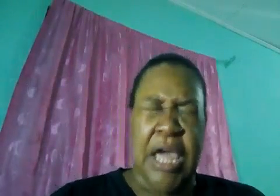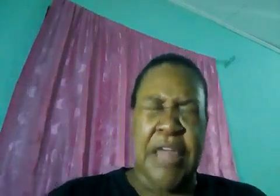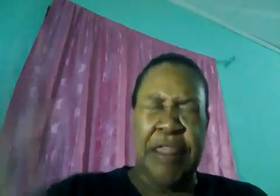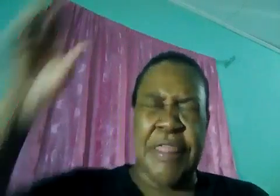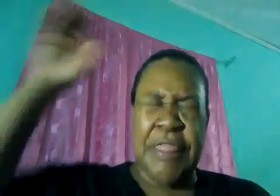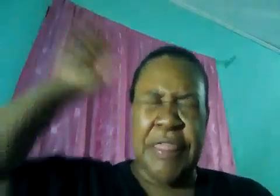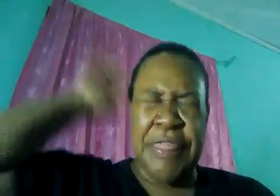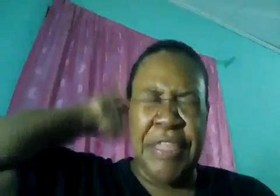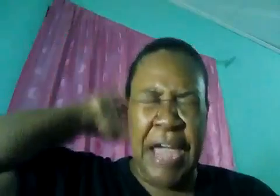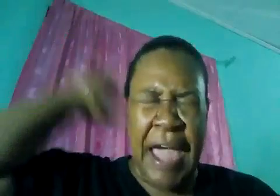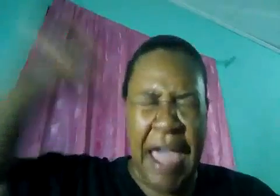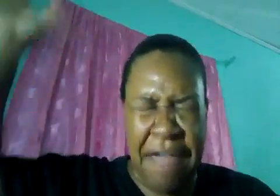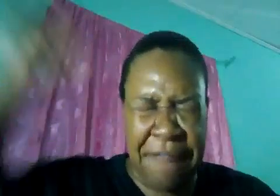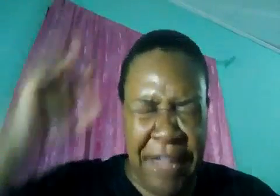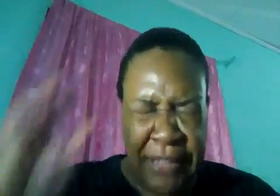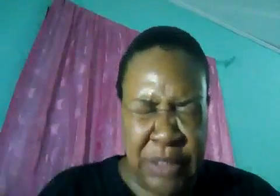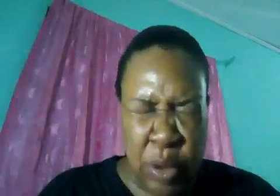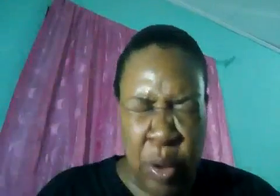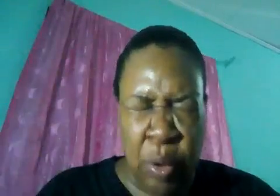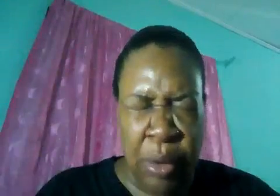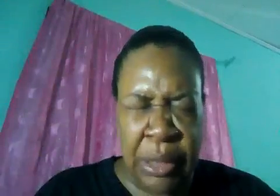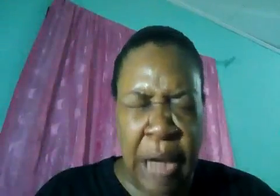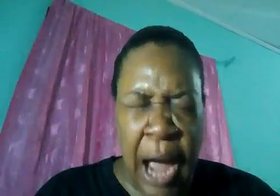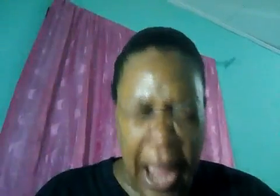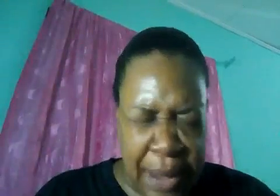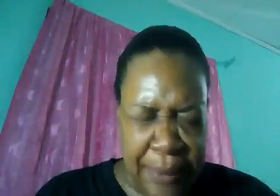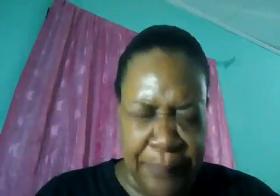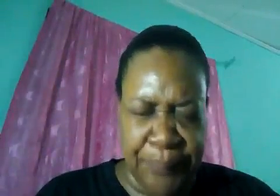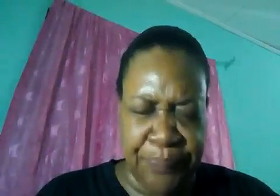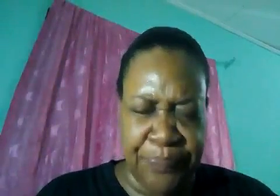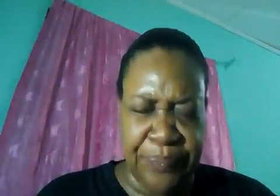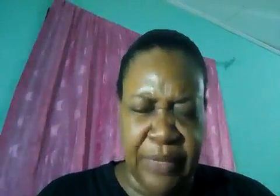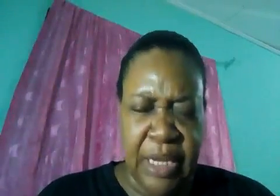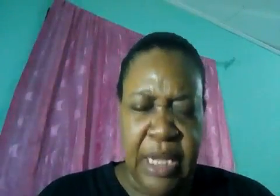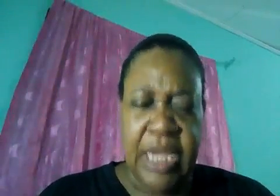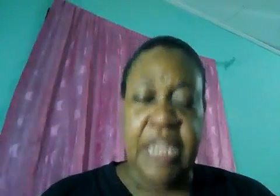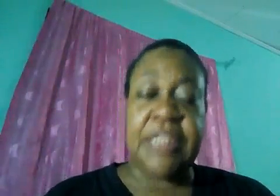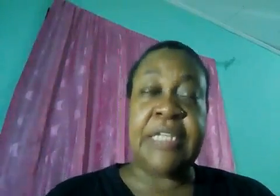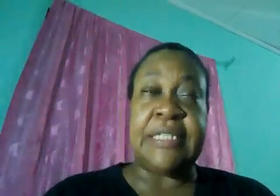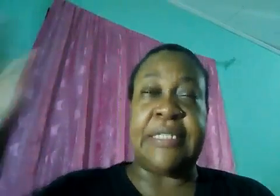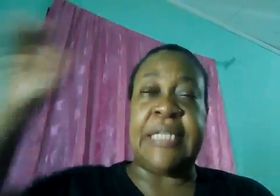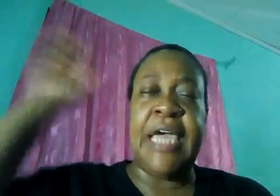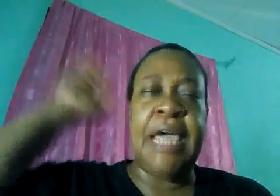the heavens, oh Lord God, the same heaven